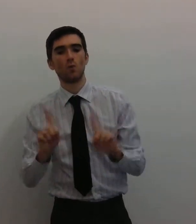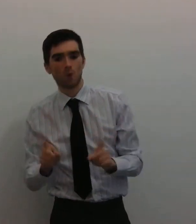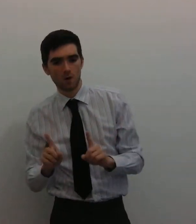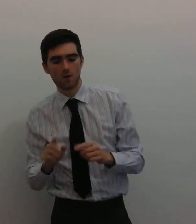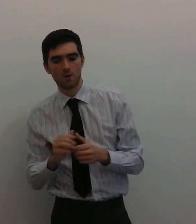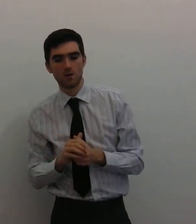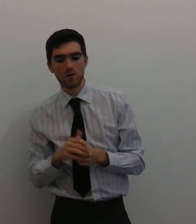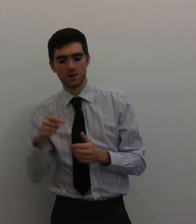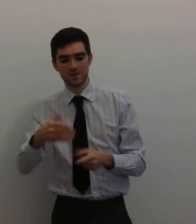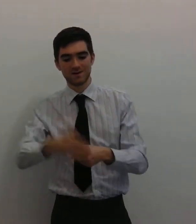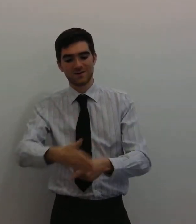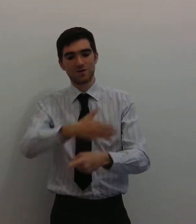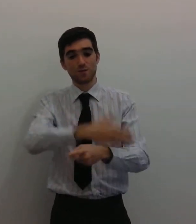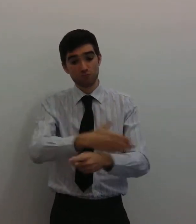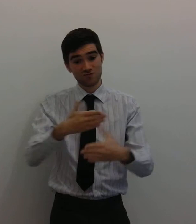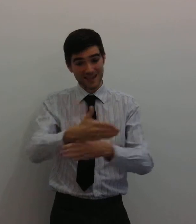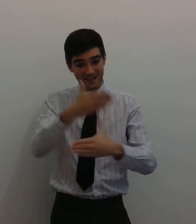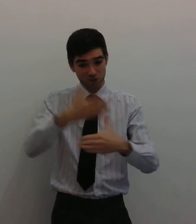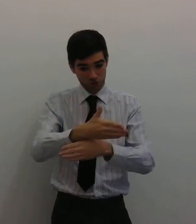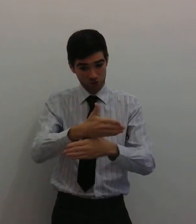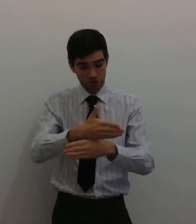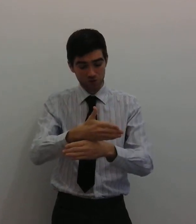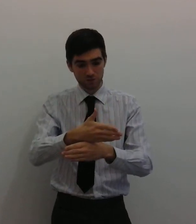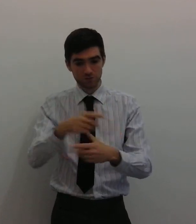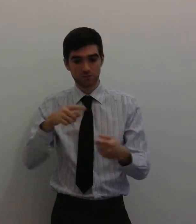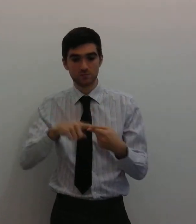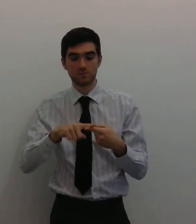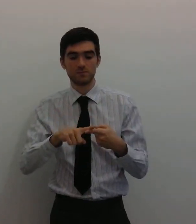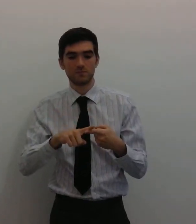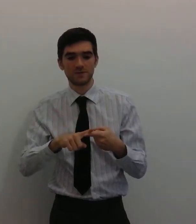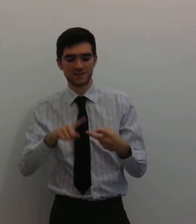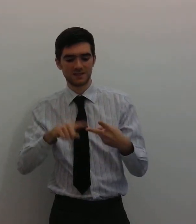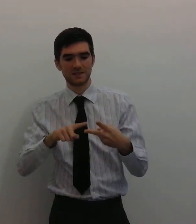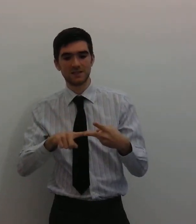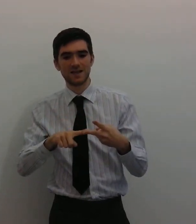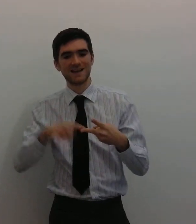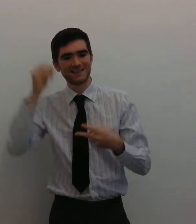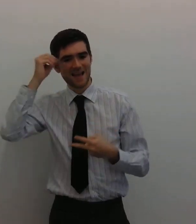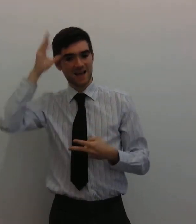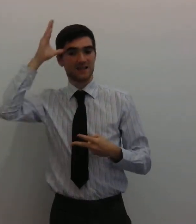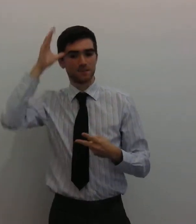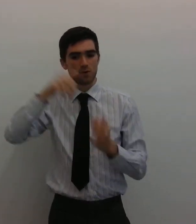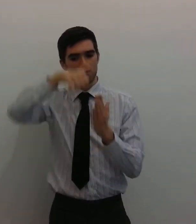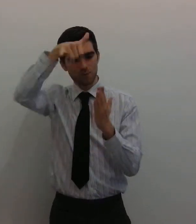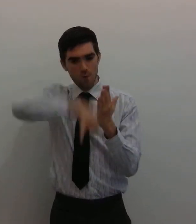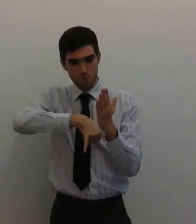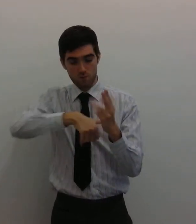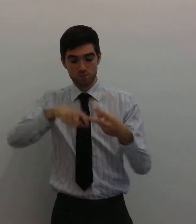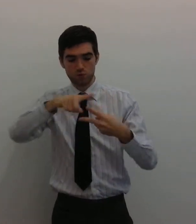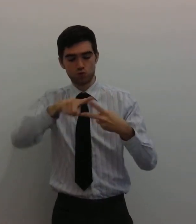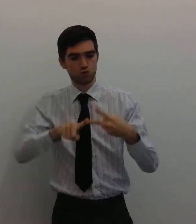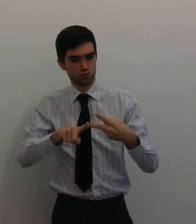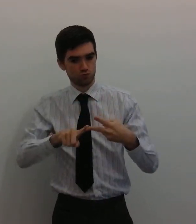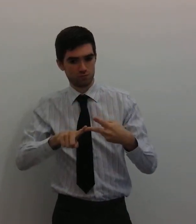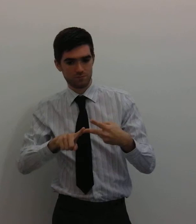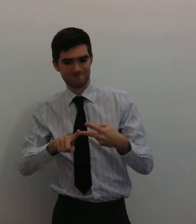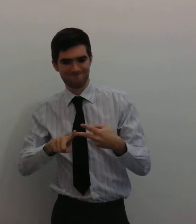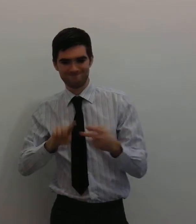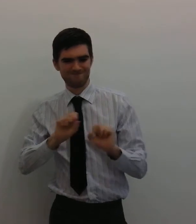is pre-action and expert reports, because those claims are only dealing with